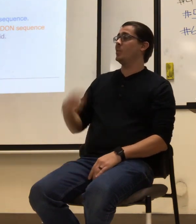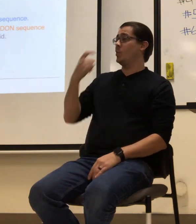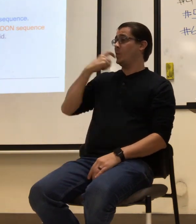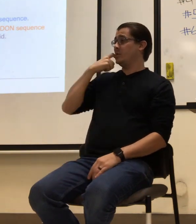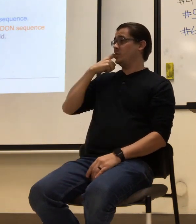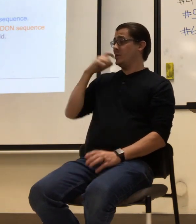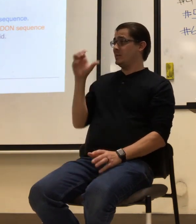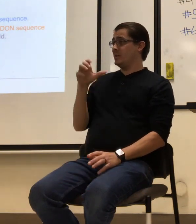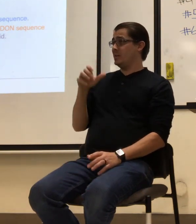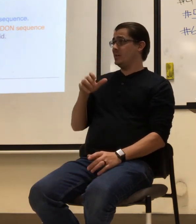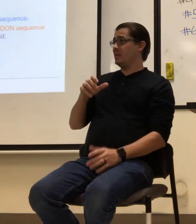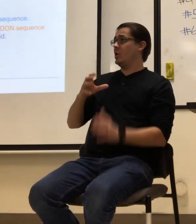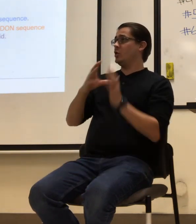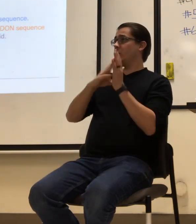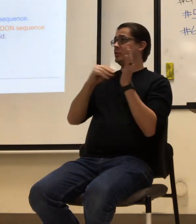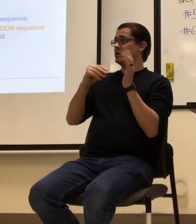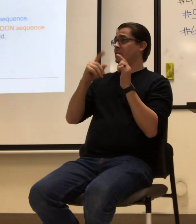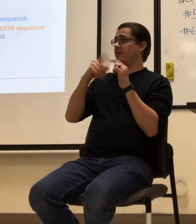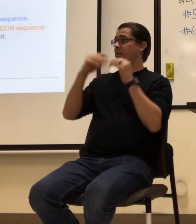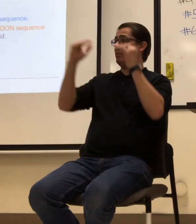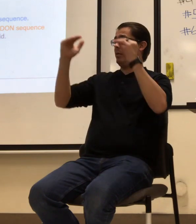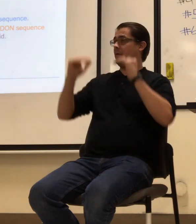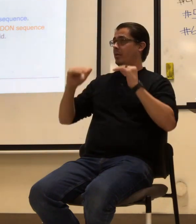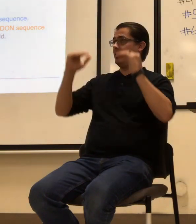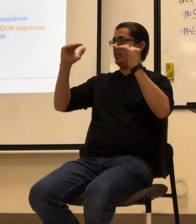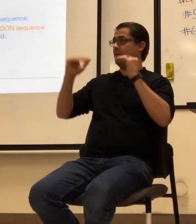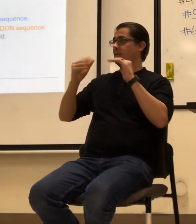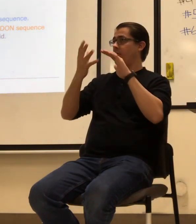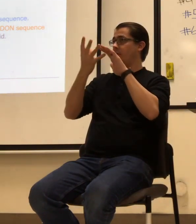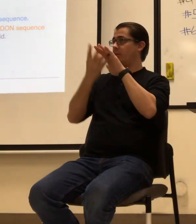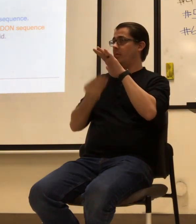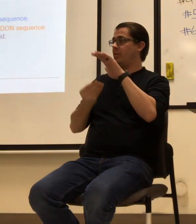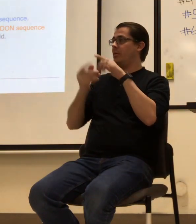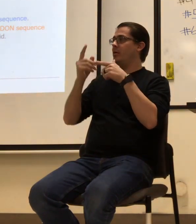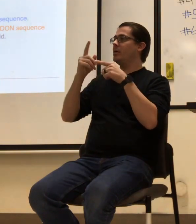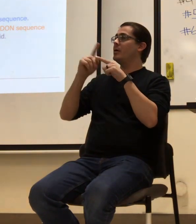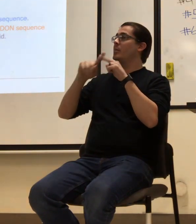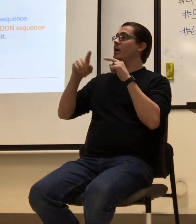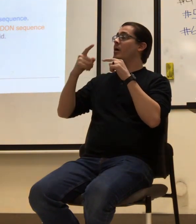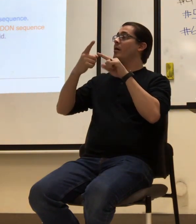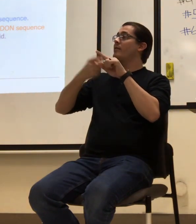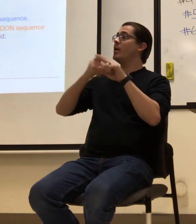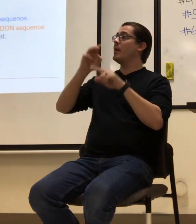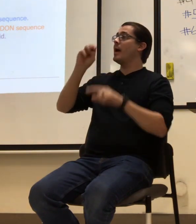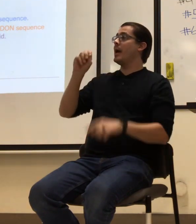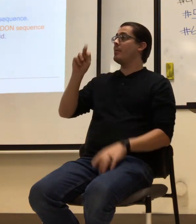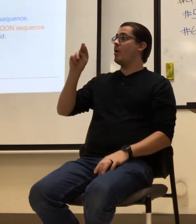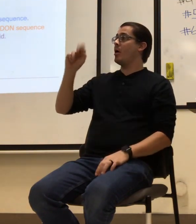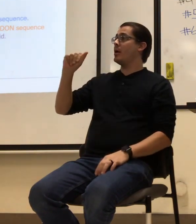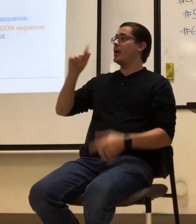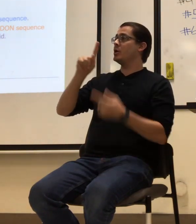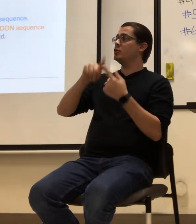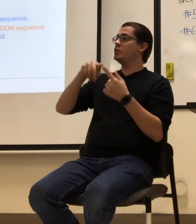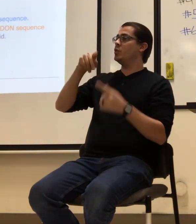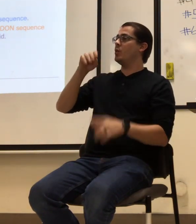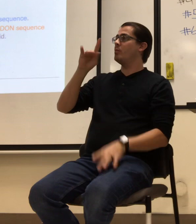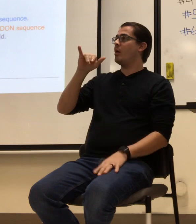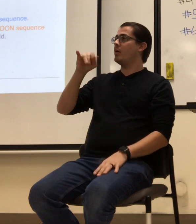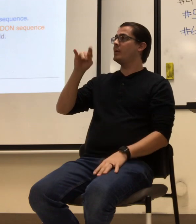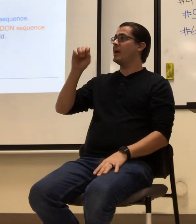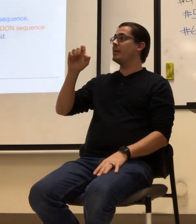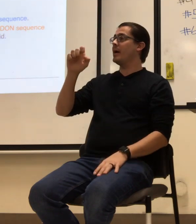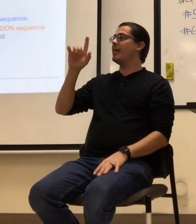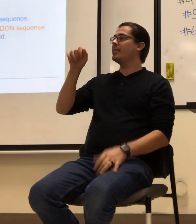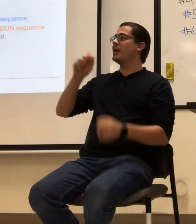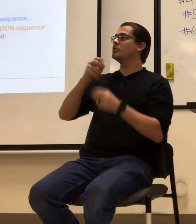transcription from this level to this level. But when you go from mRNA to polypeptide, that's